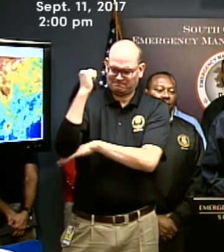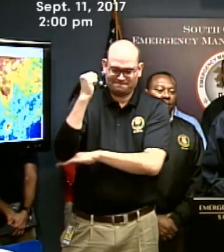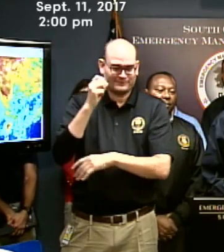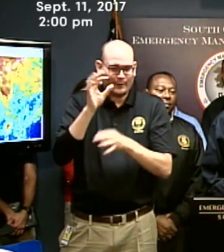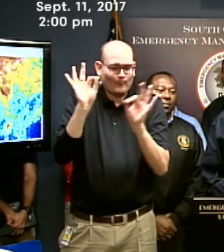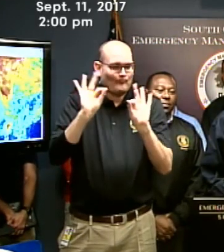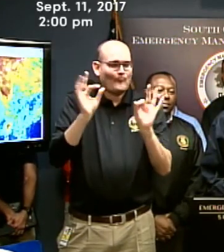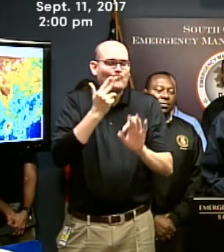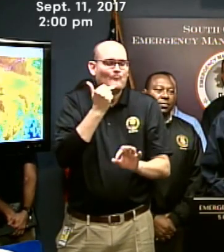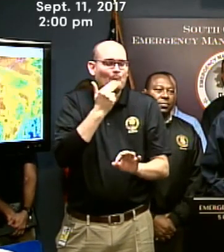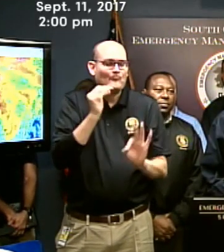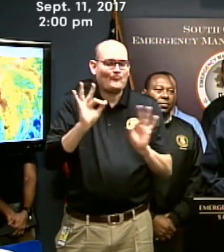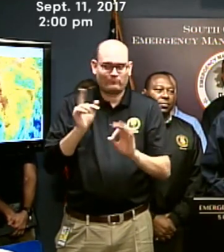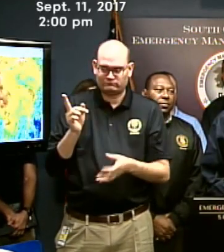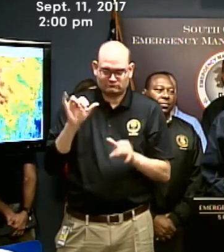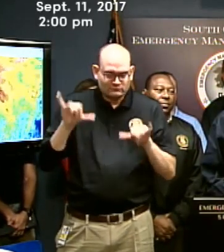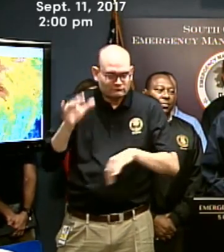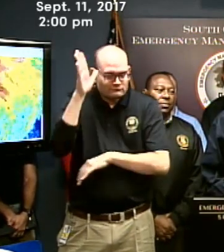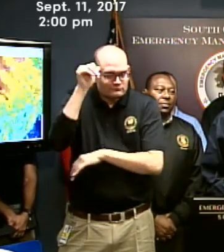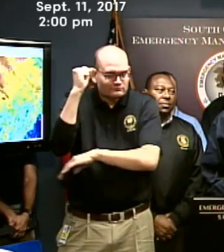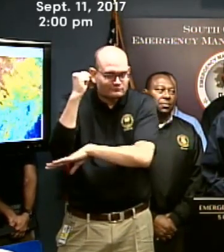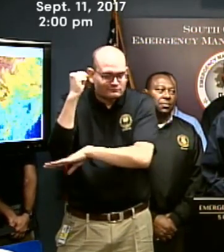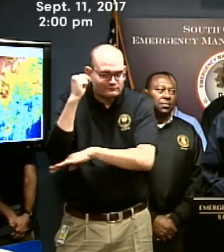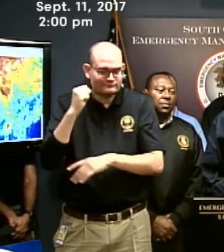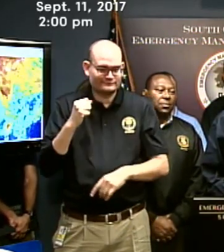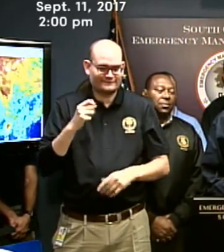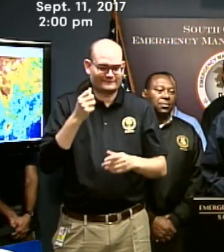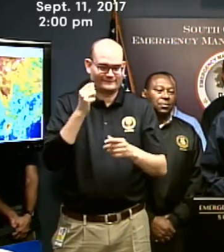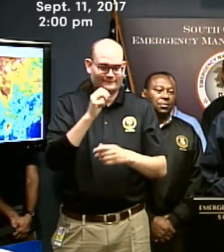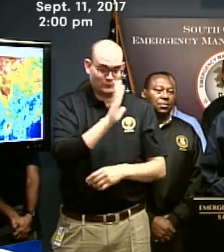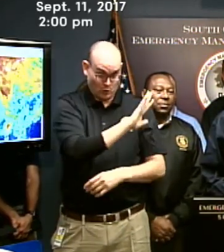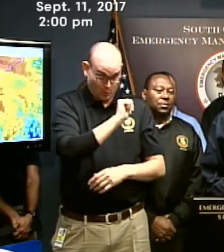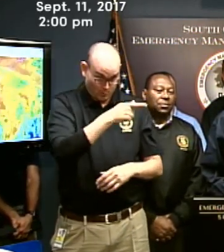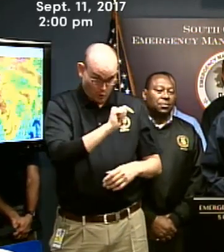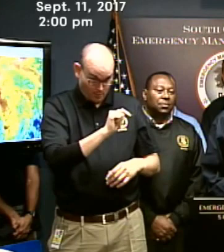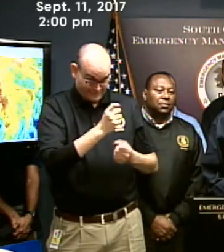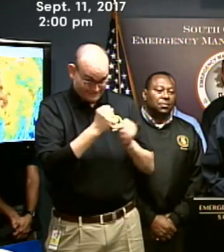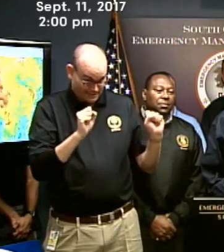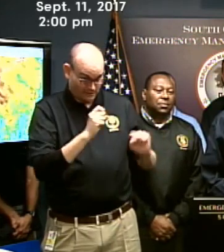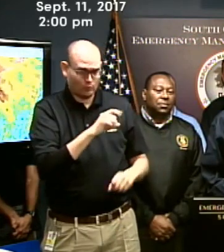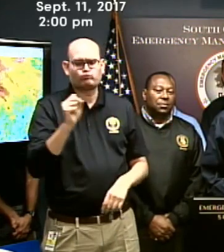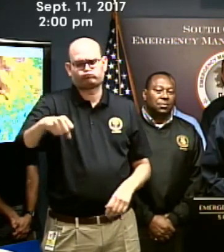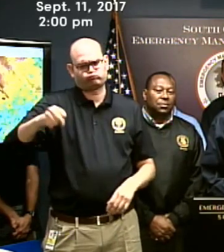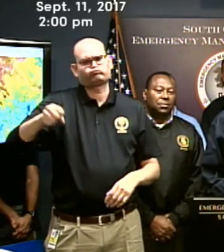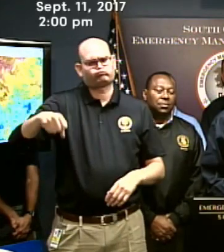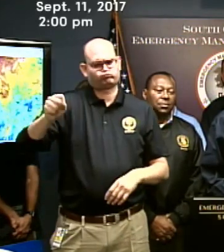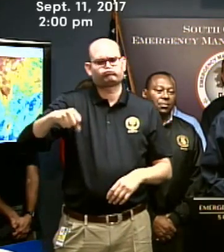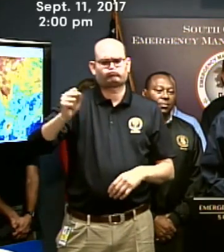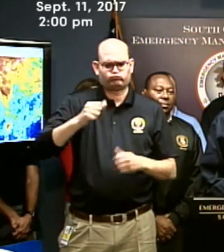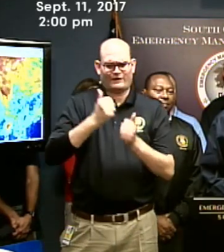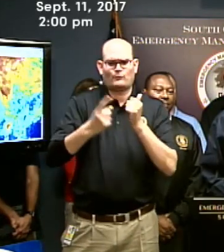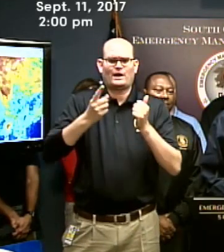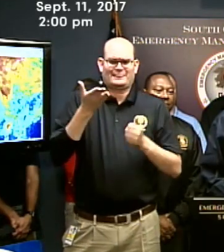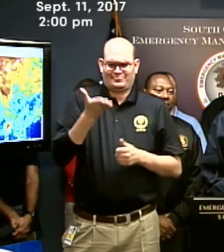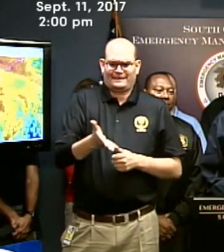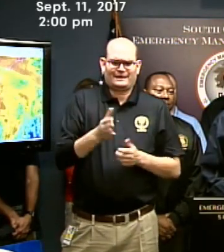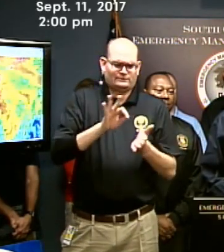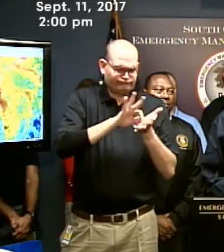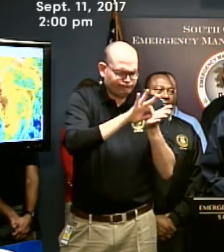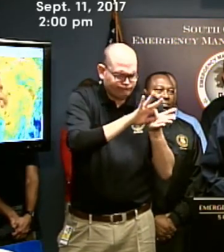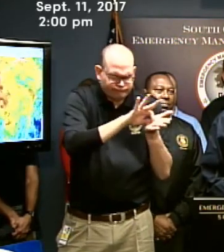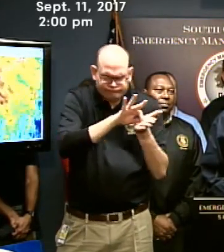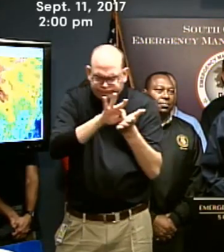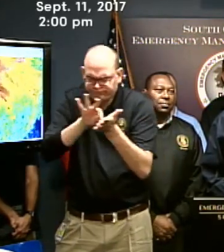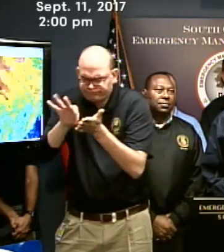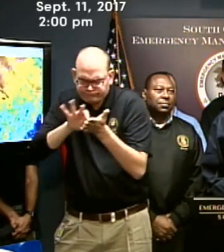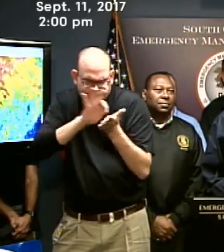in that building is safe and accounted for? Oh yeah, they're safe and accounted for, certainly. Yes. Would you know